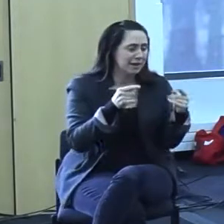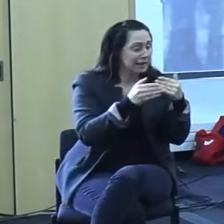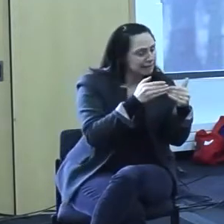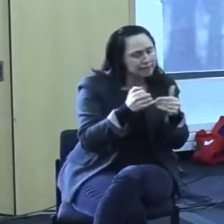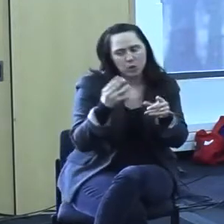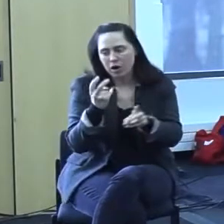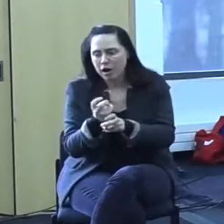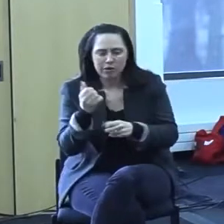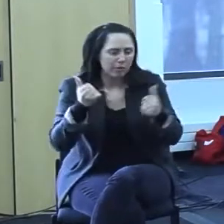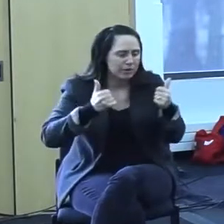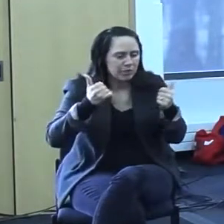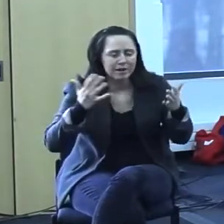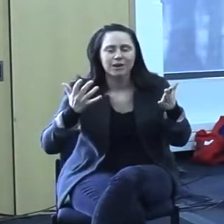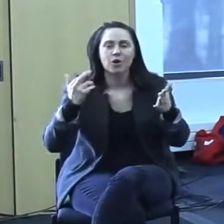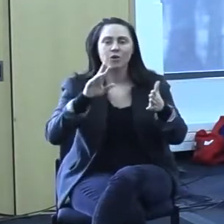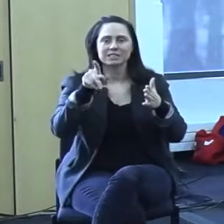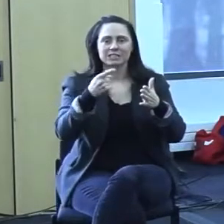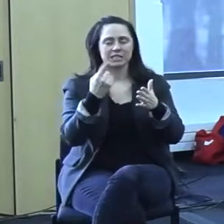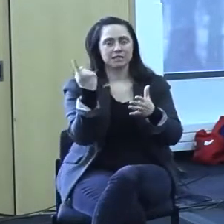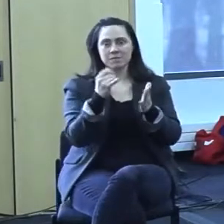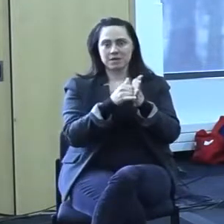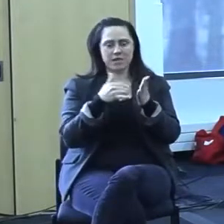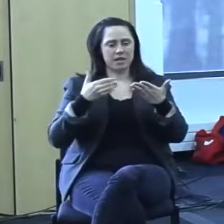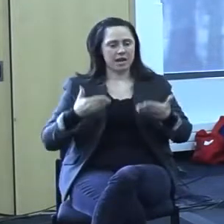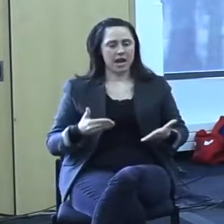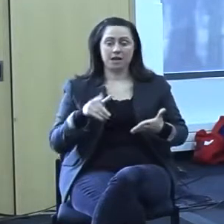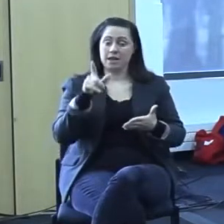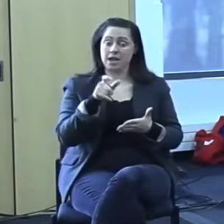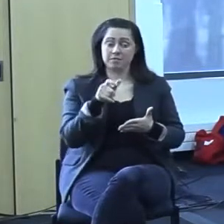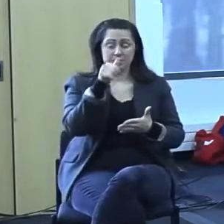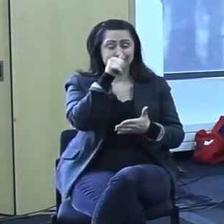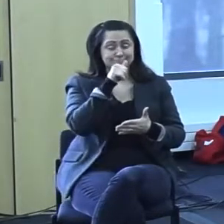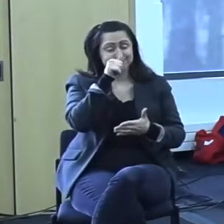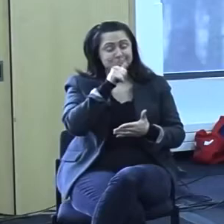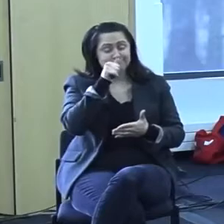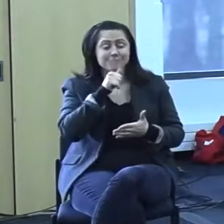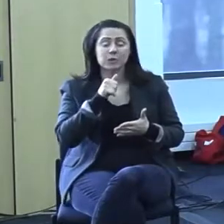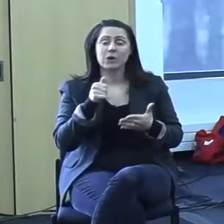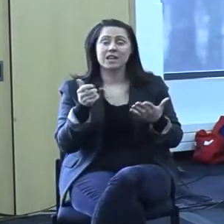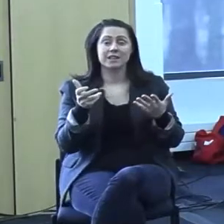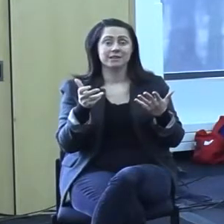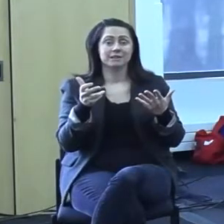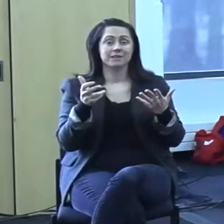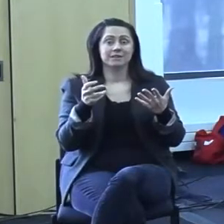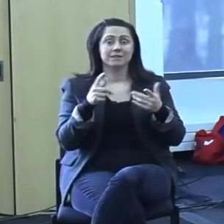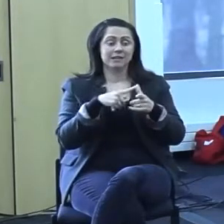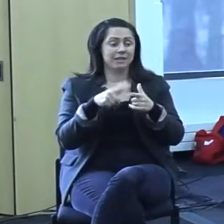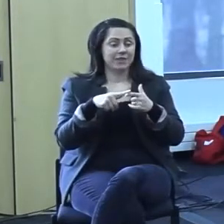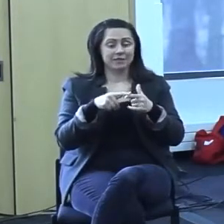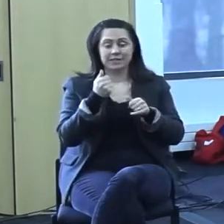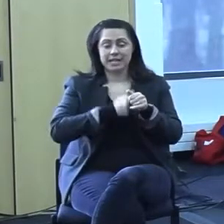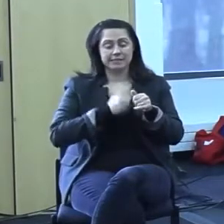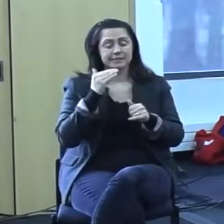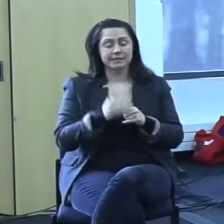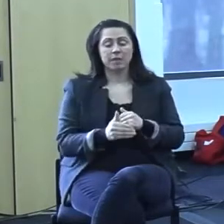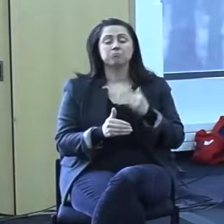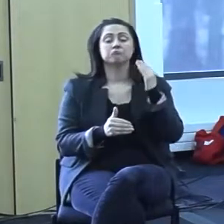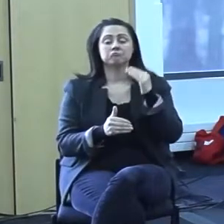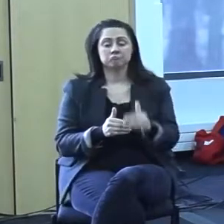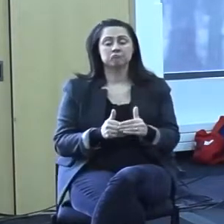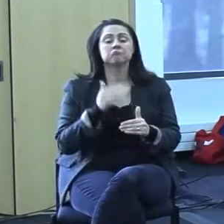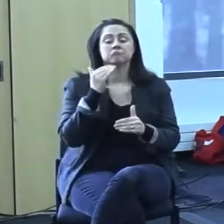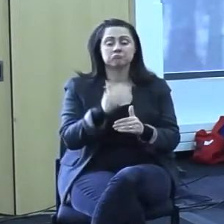easier, is it harder, or is it just like something that I have to deal with and then like take each step and say like, this